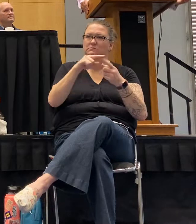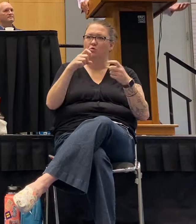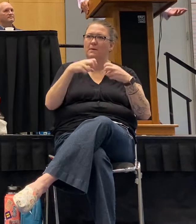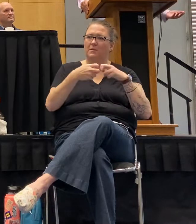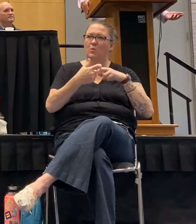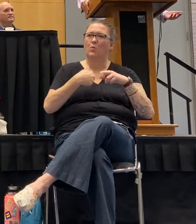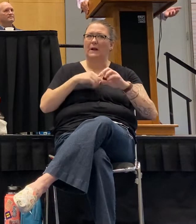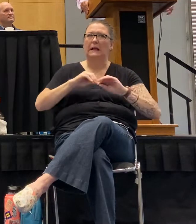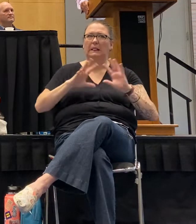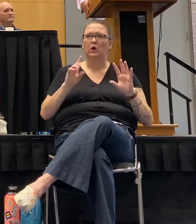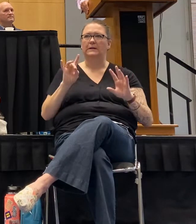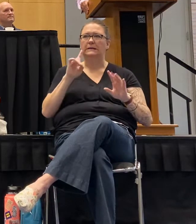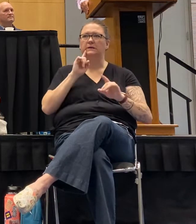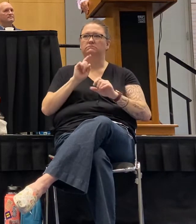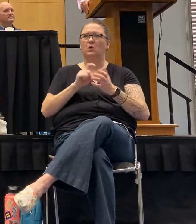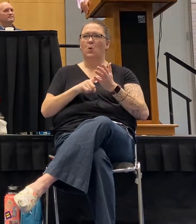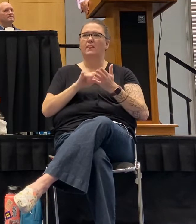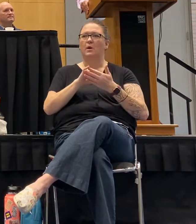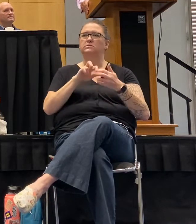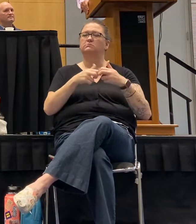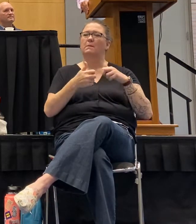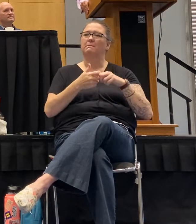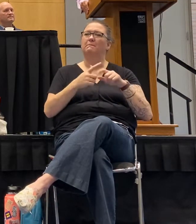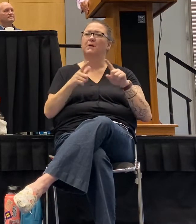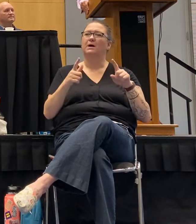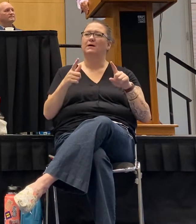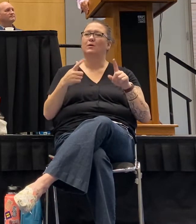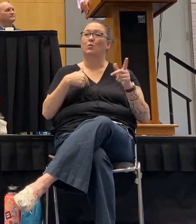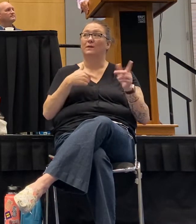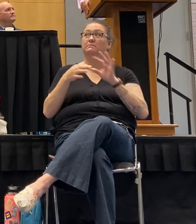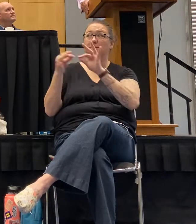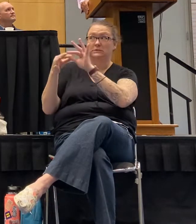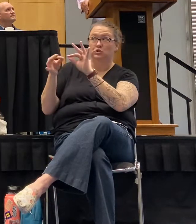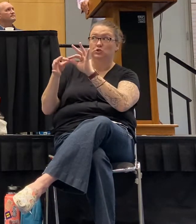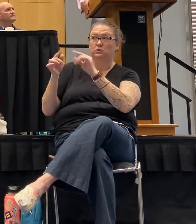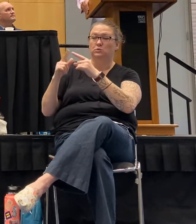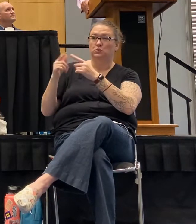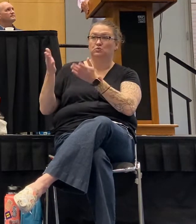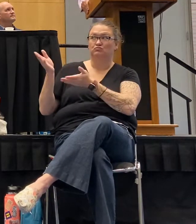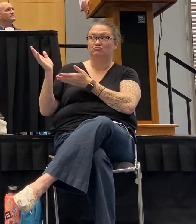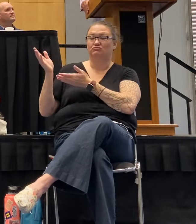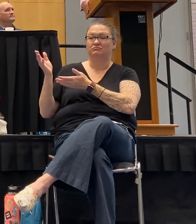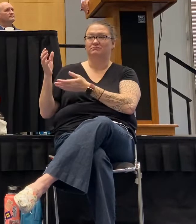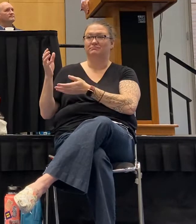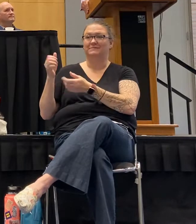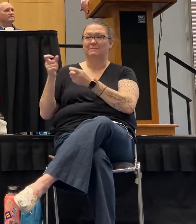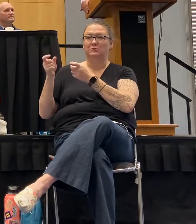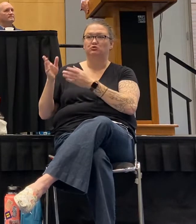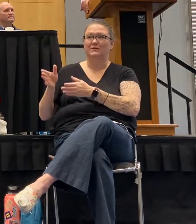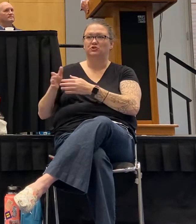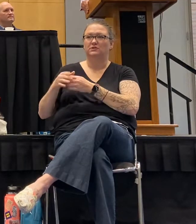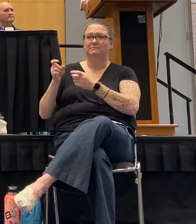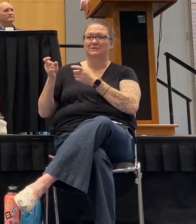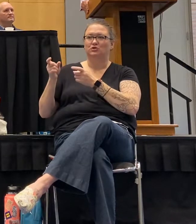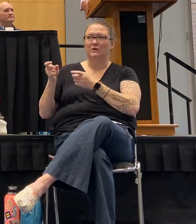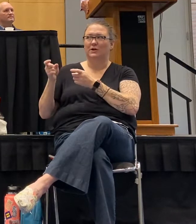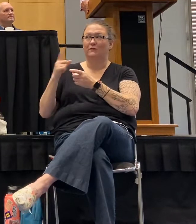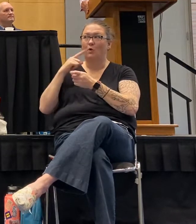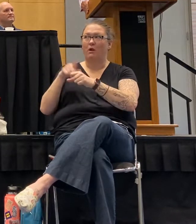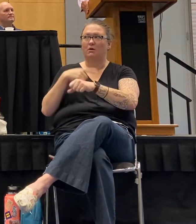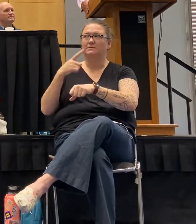We clearly did notice that was a problem. And we've been bringing it up, to the powers that be for a long